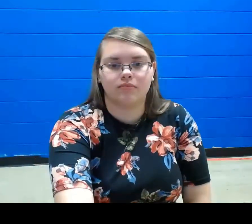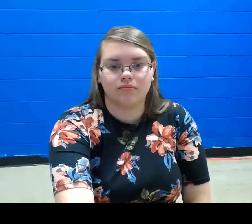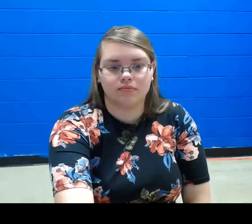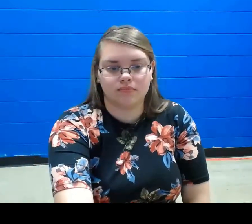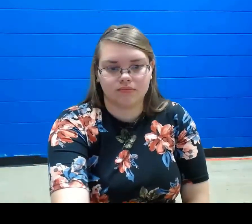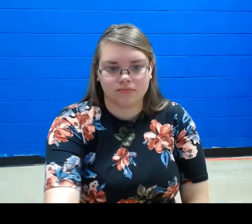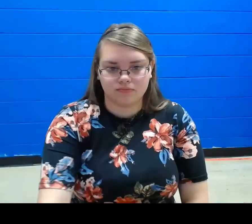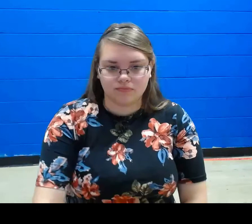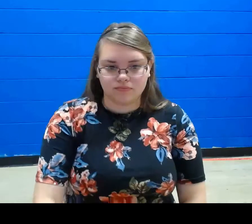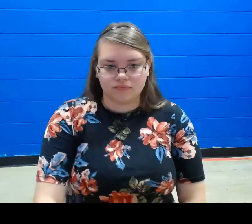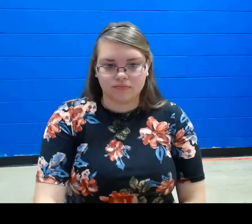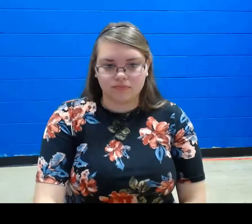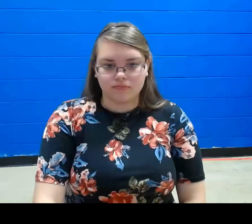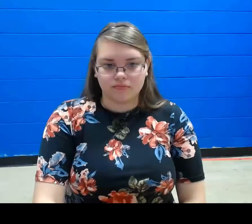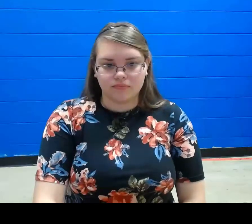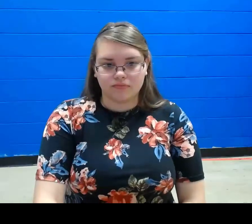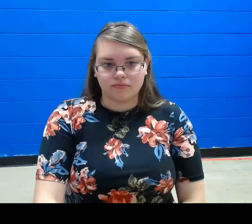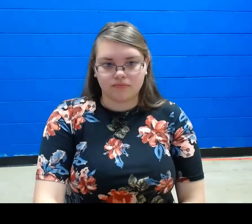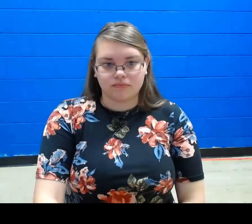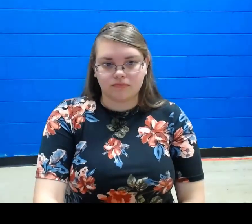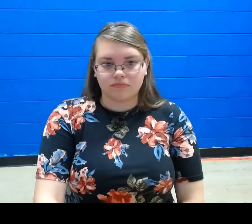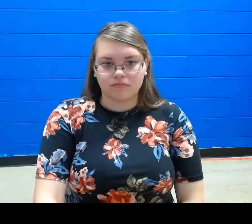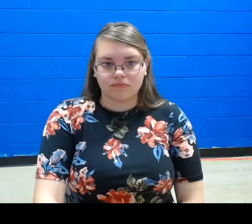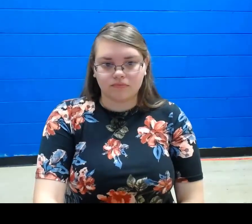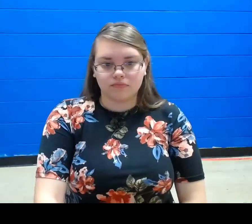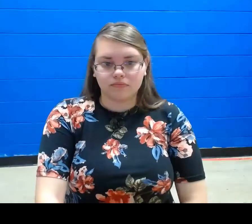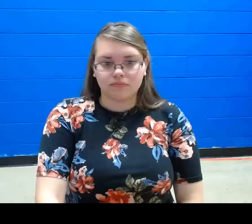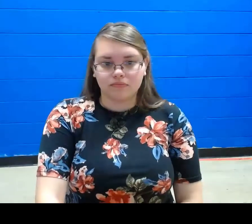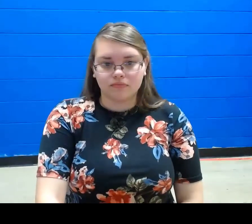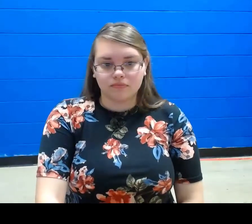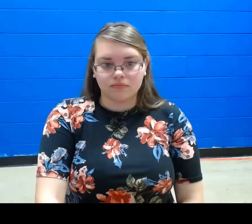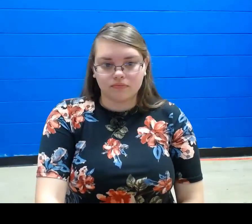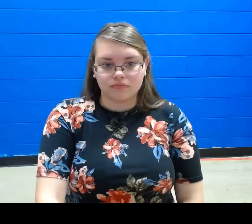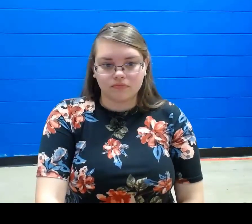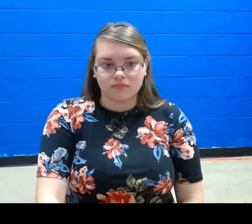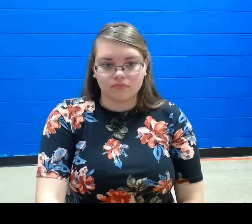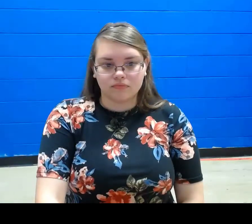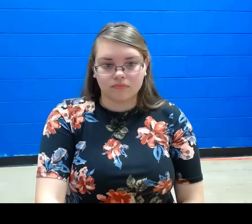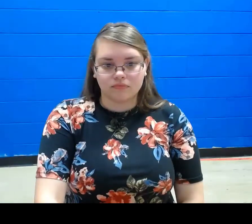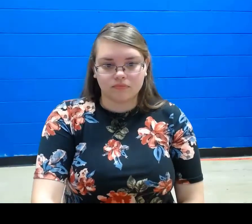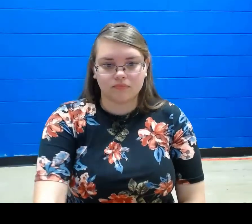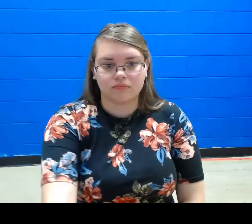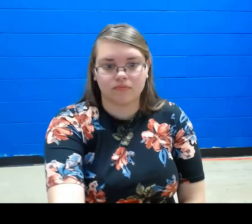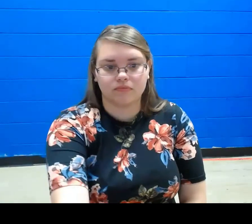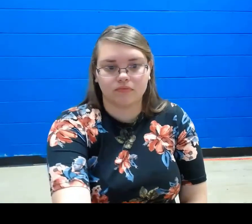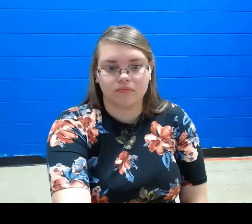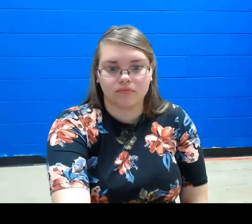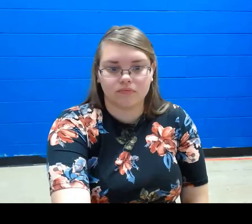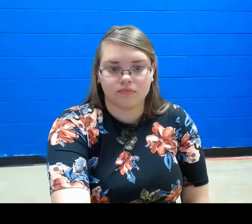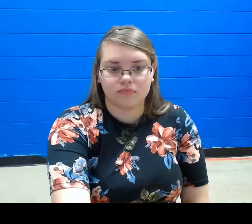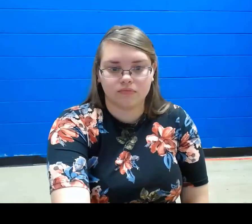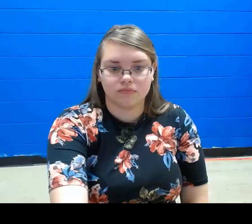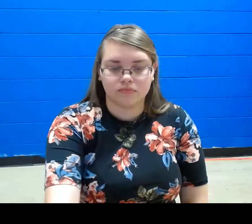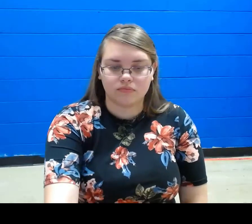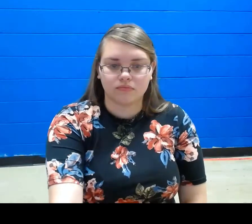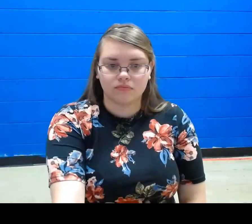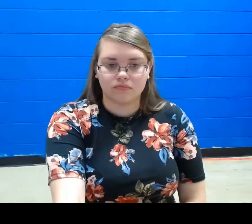But some color inks are harder to remove than others, and there could be complications. For this reason, removing a tattoo is still